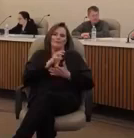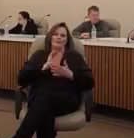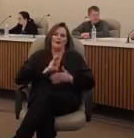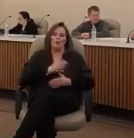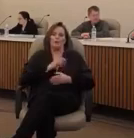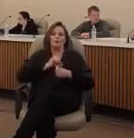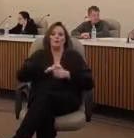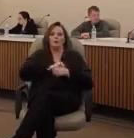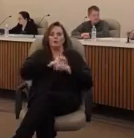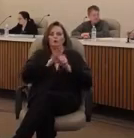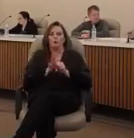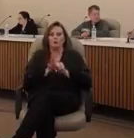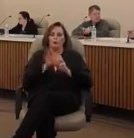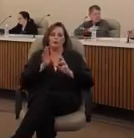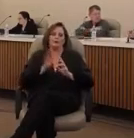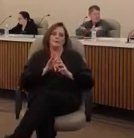response.